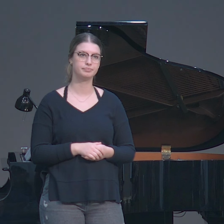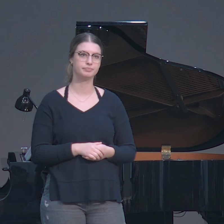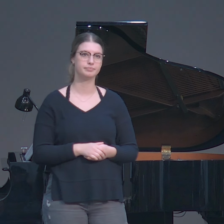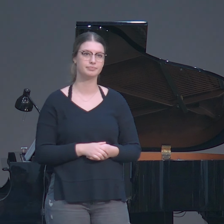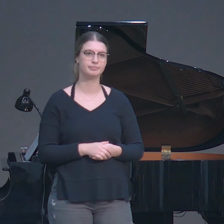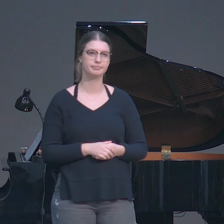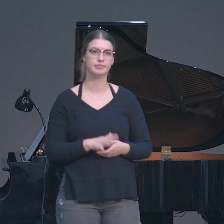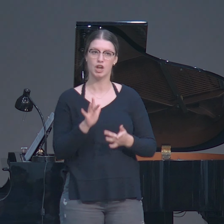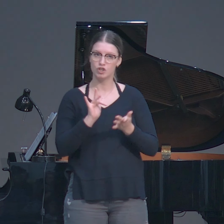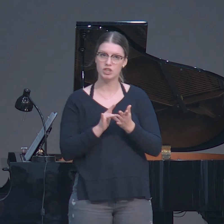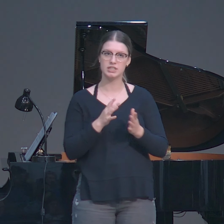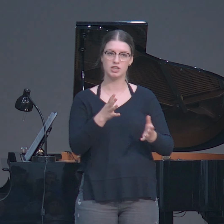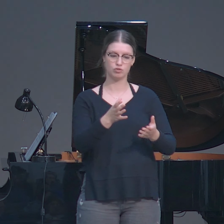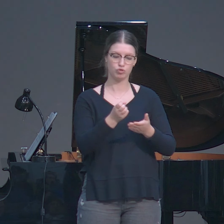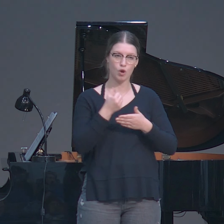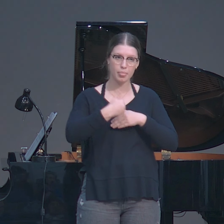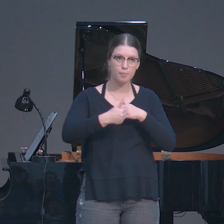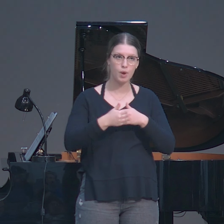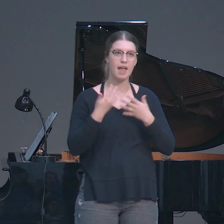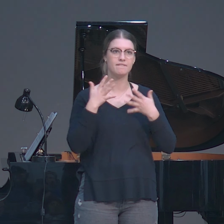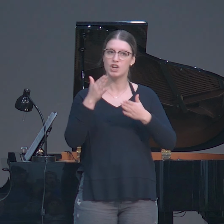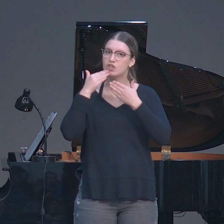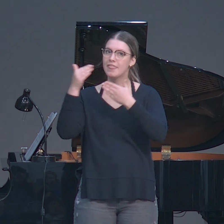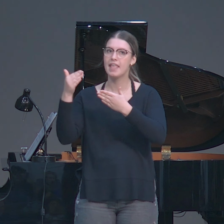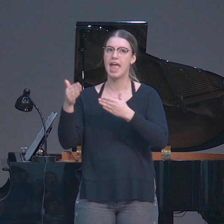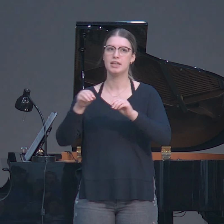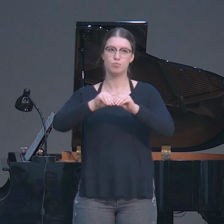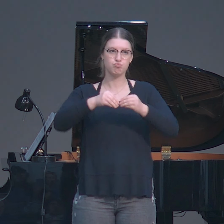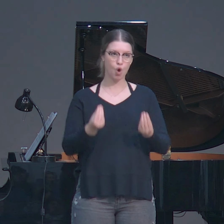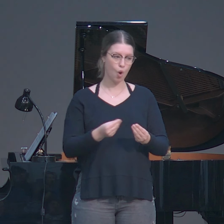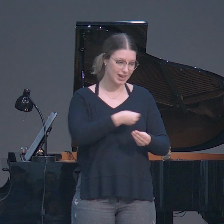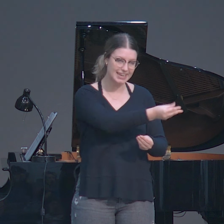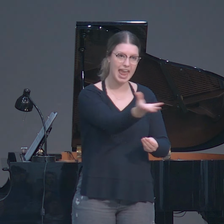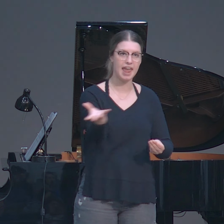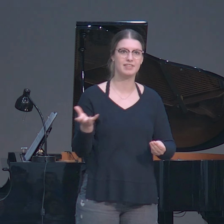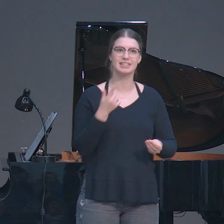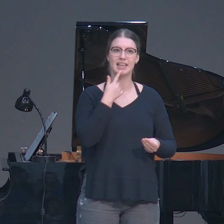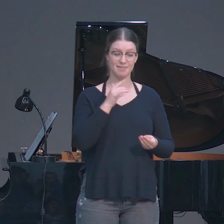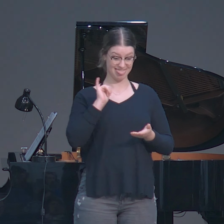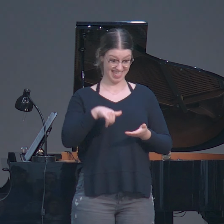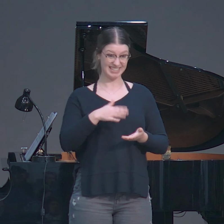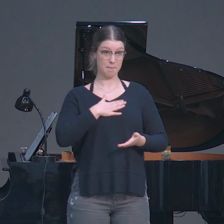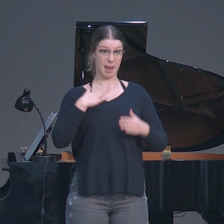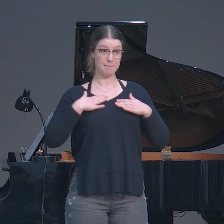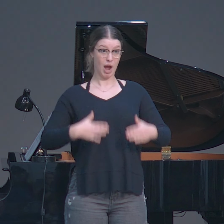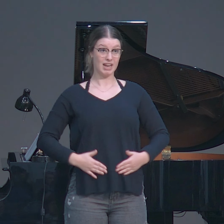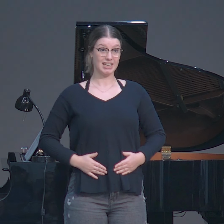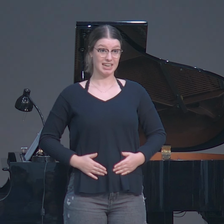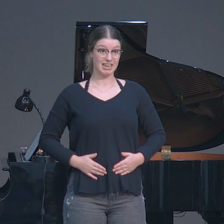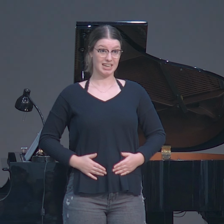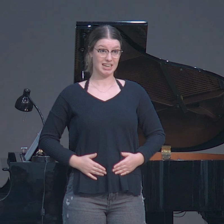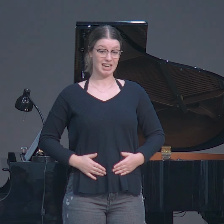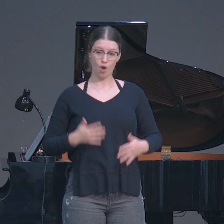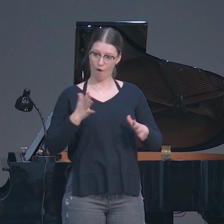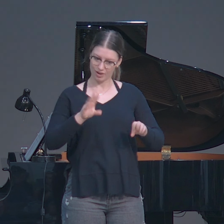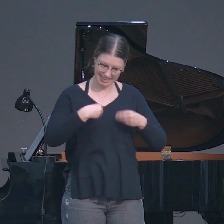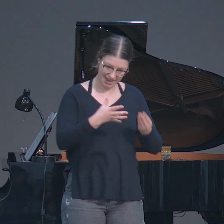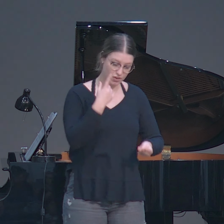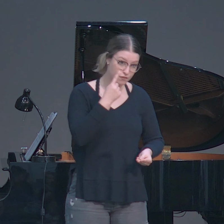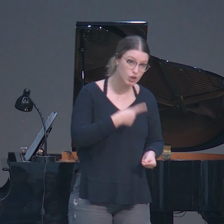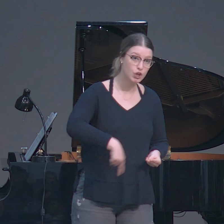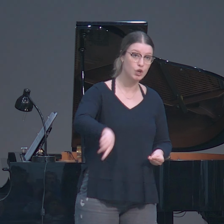writes, "And he took bread, and when he had given thanks, he broke it and gave it to them, saying, 'This is my body, which is given